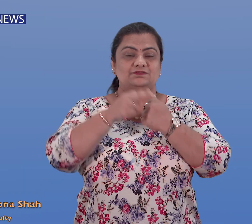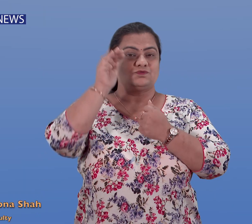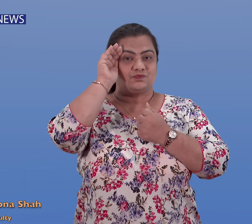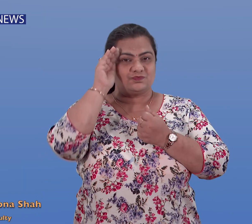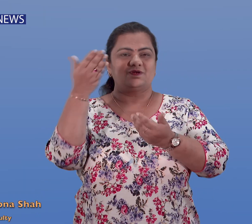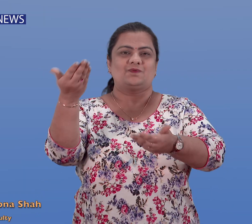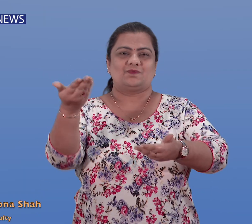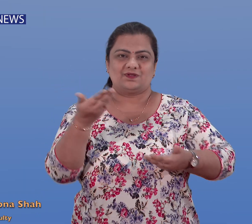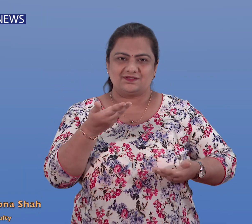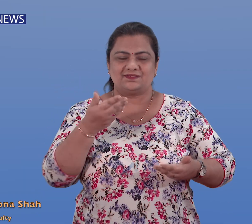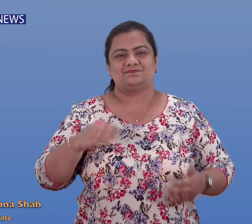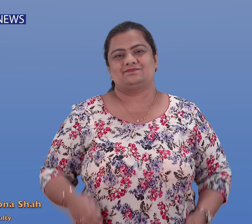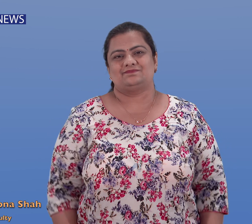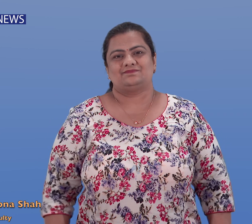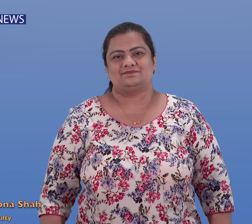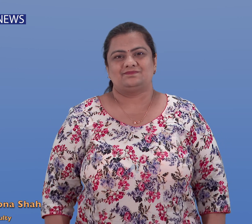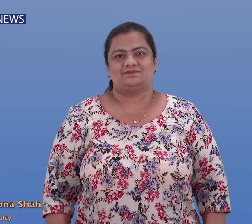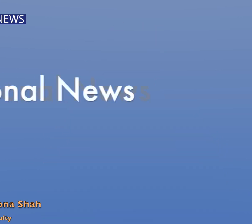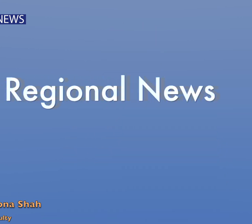Welcome to Niche News Program.